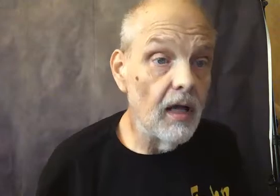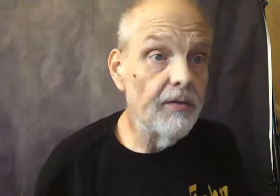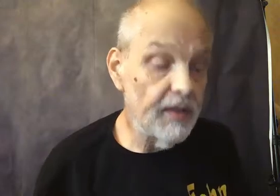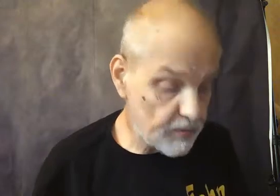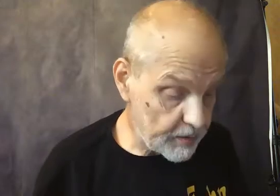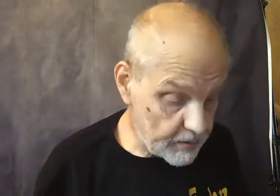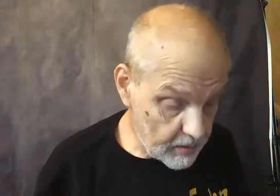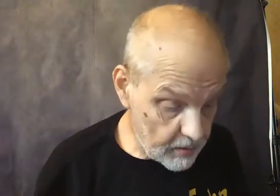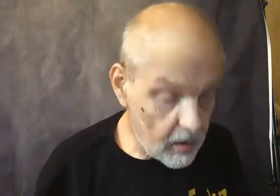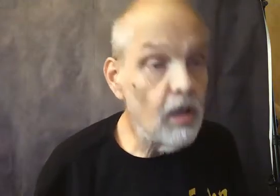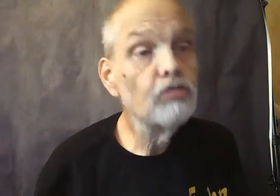The next one,